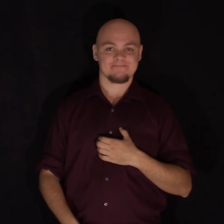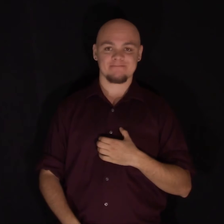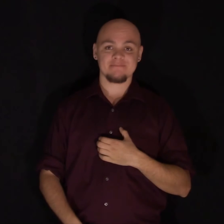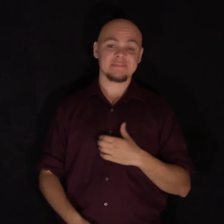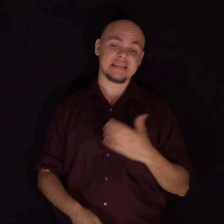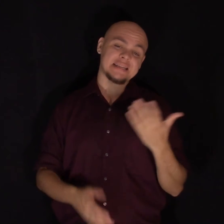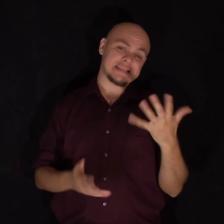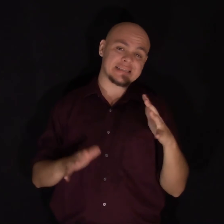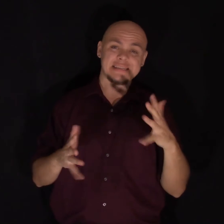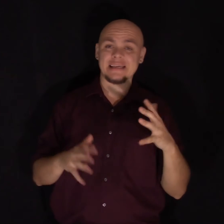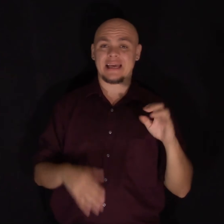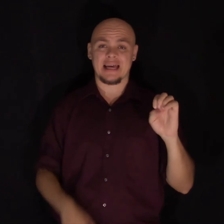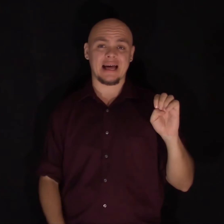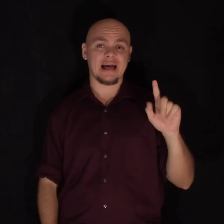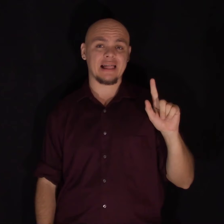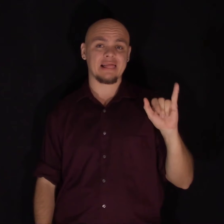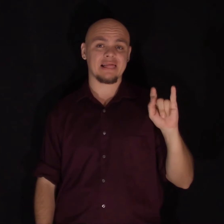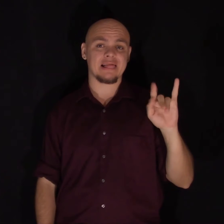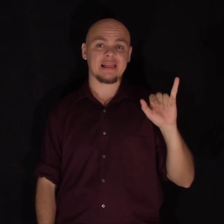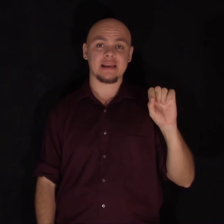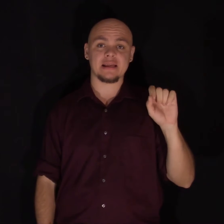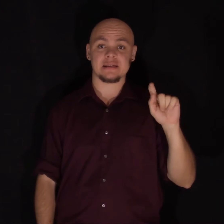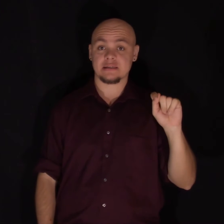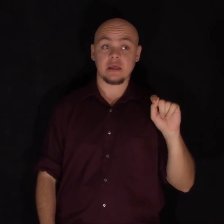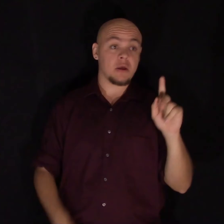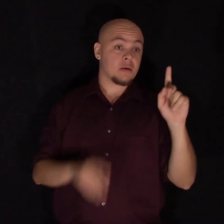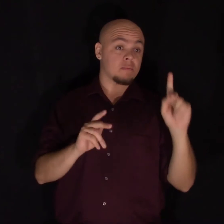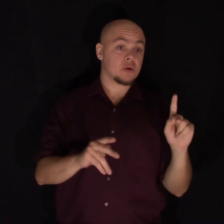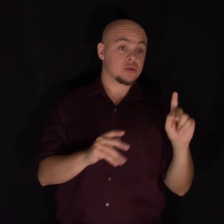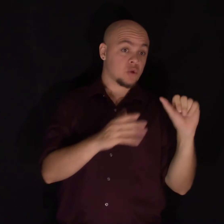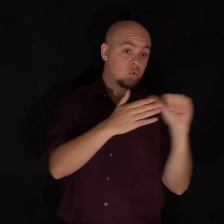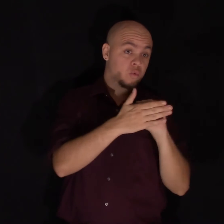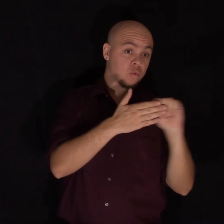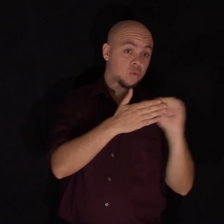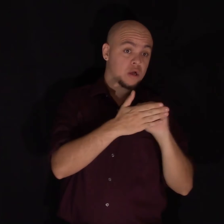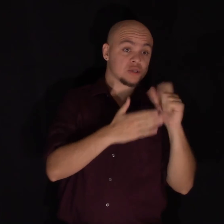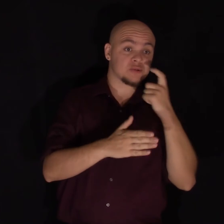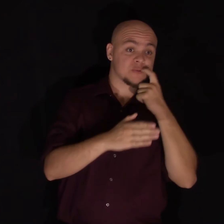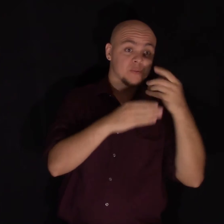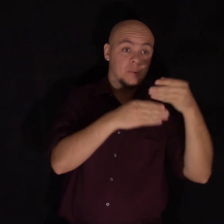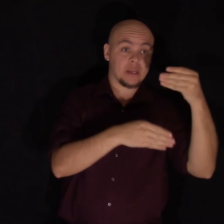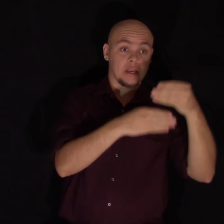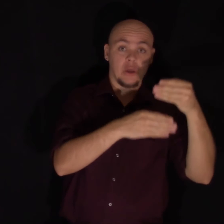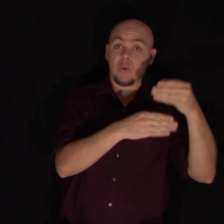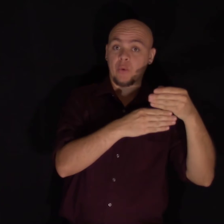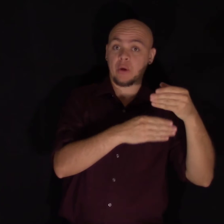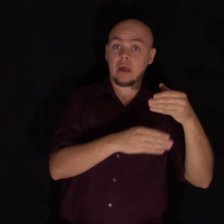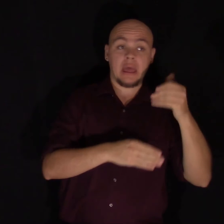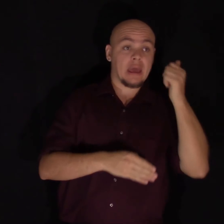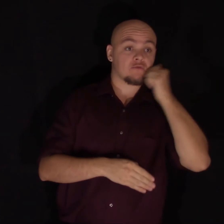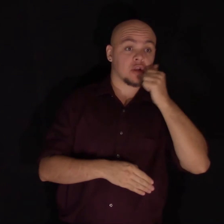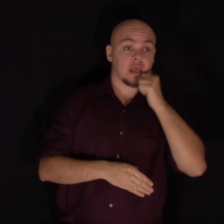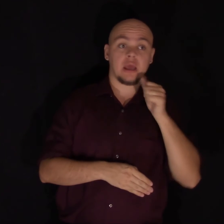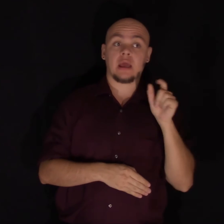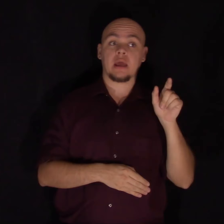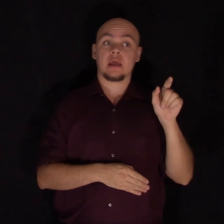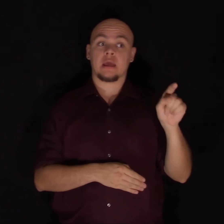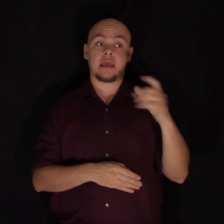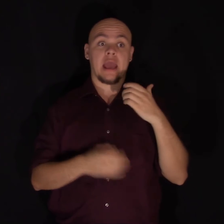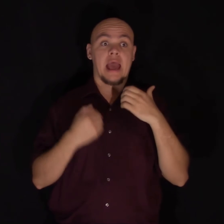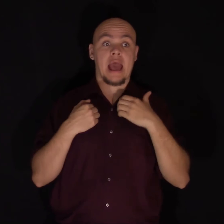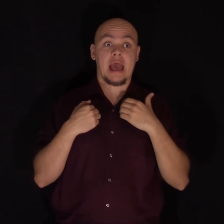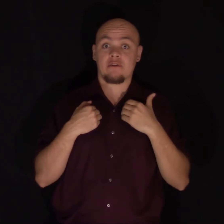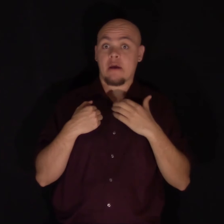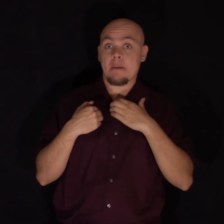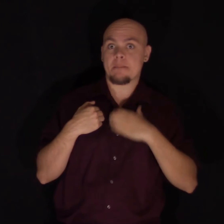elitist. You show me someone who washes windows for a living, and I will bet you $1 million it's not because he has a passion for